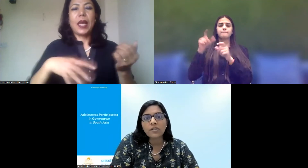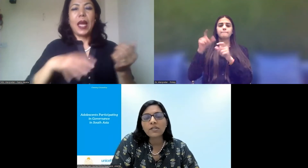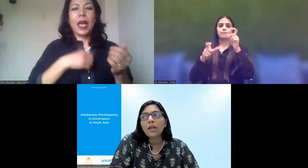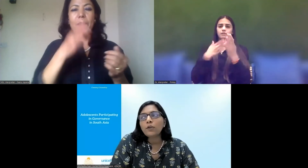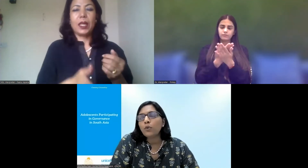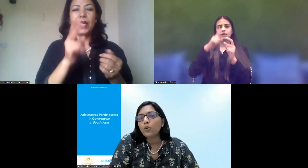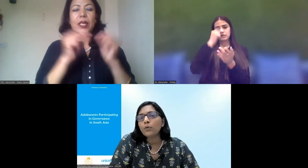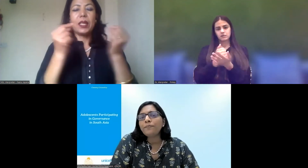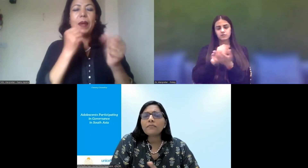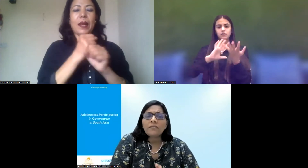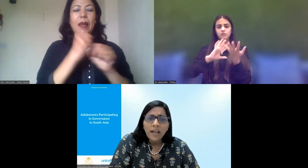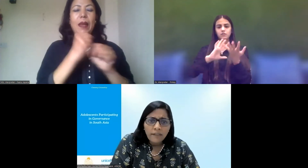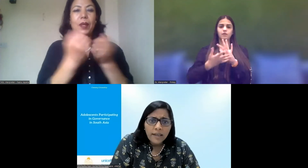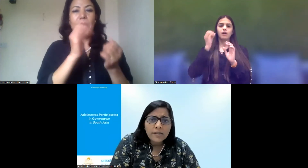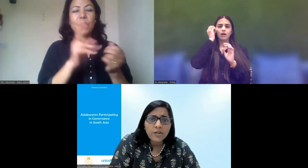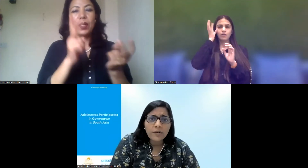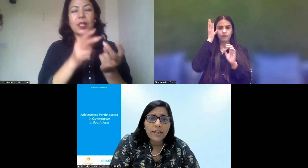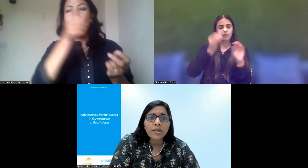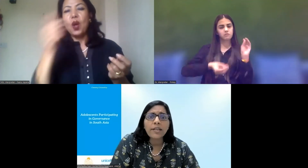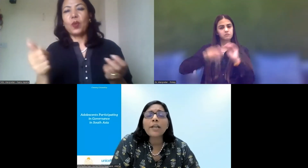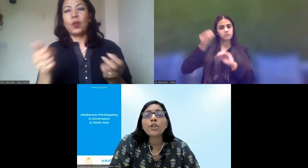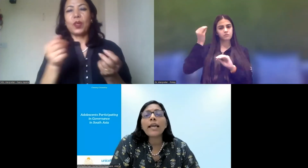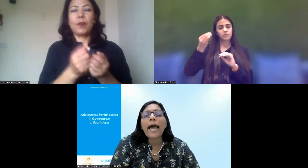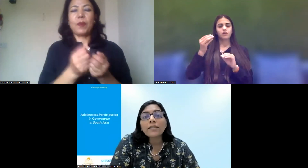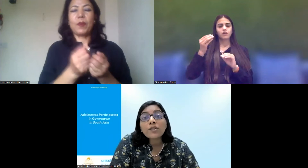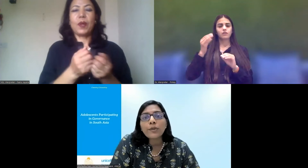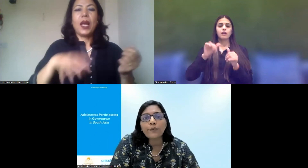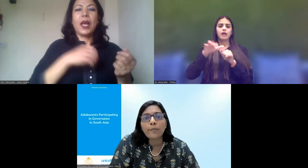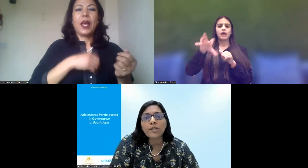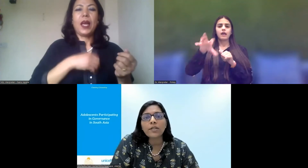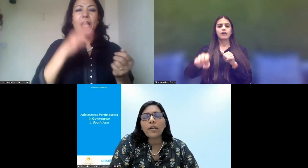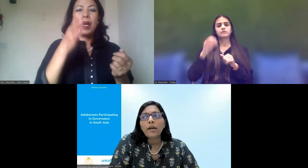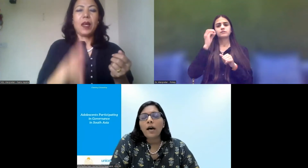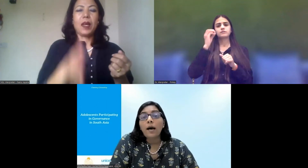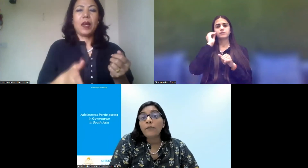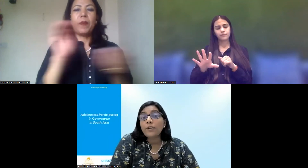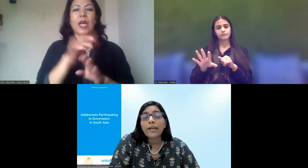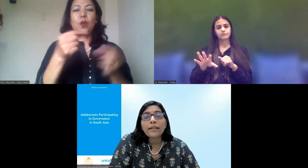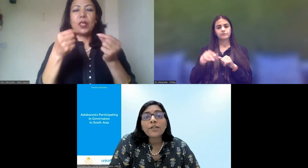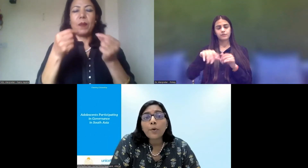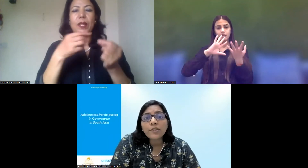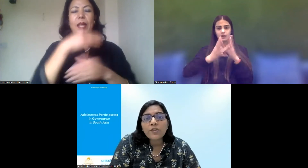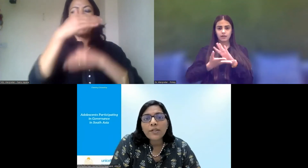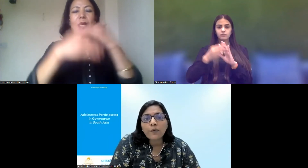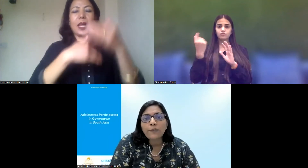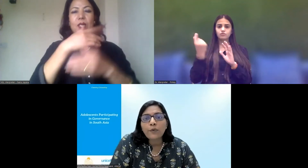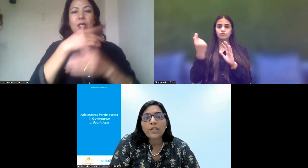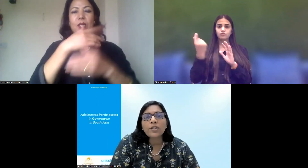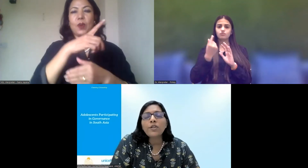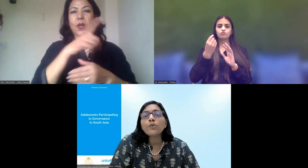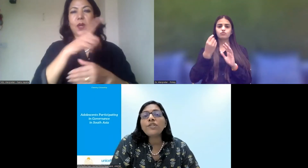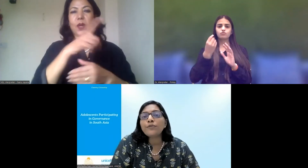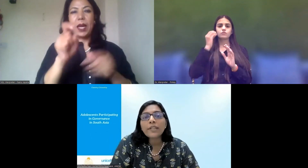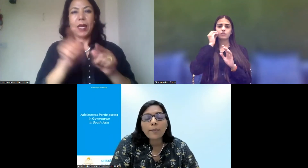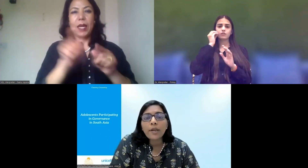processes through awareness generation, ensuring access to information. We created repositories of